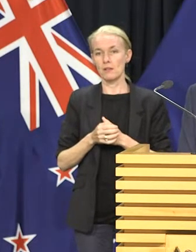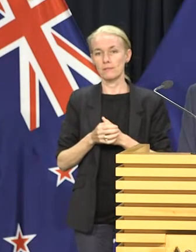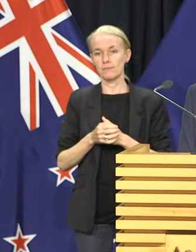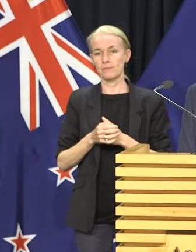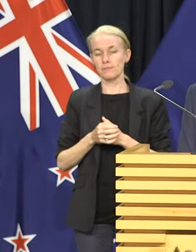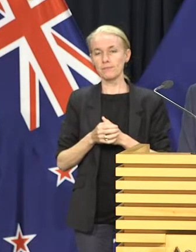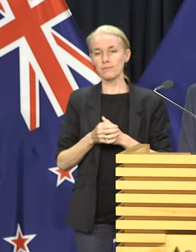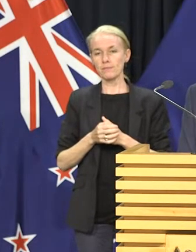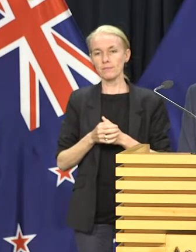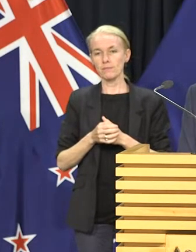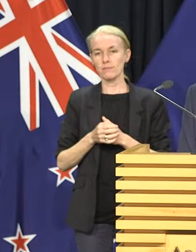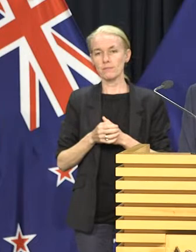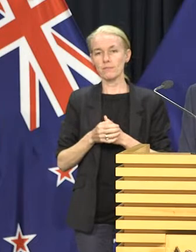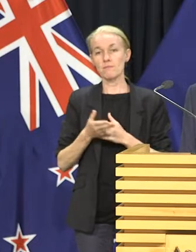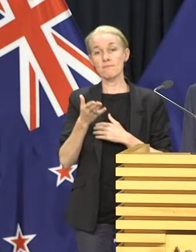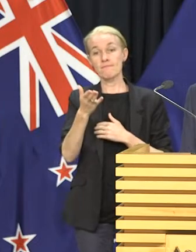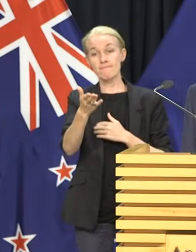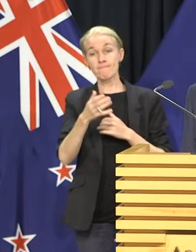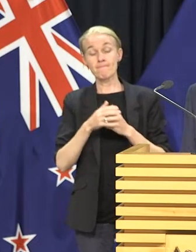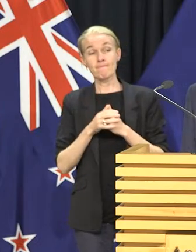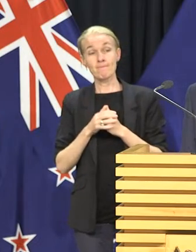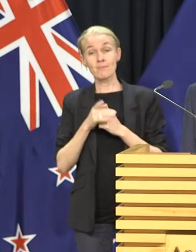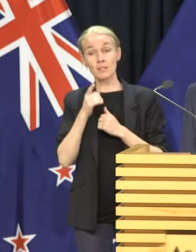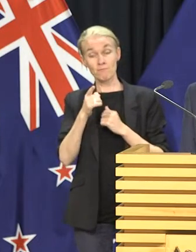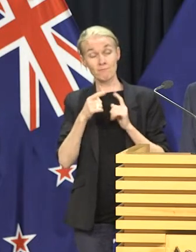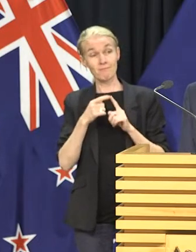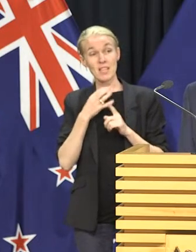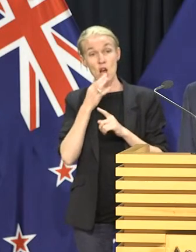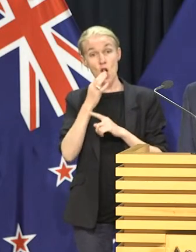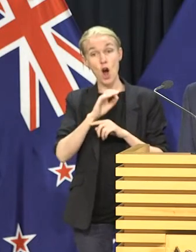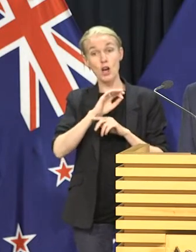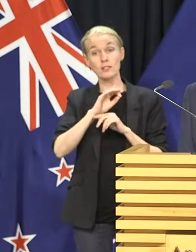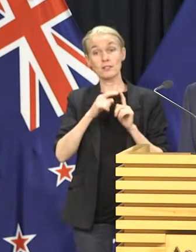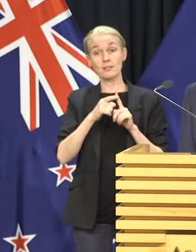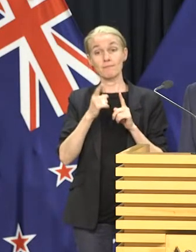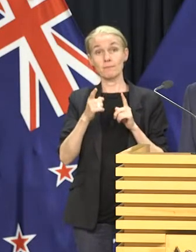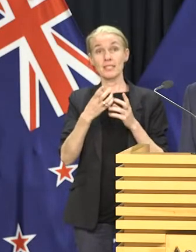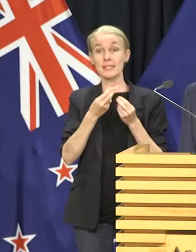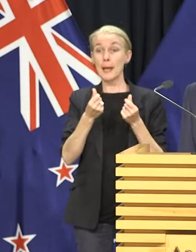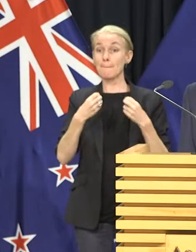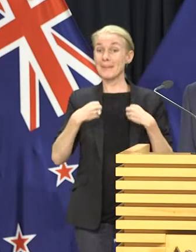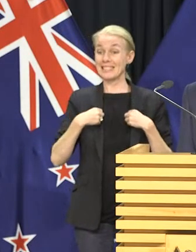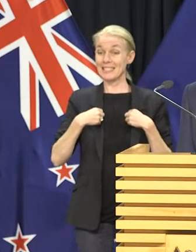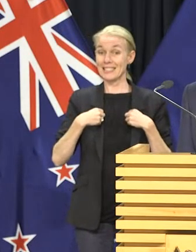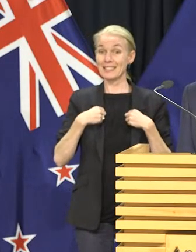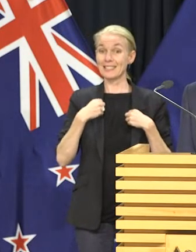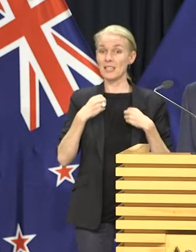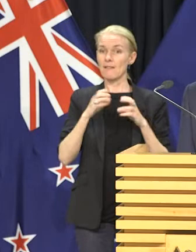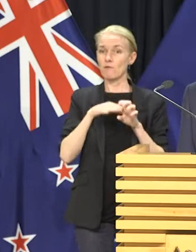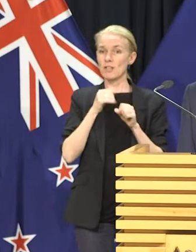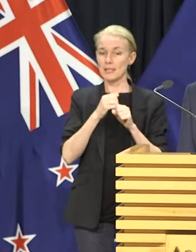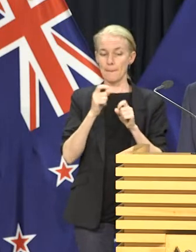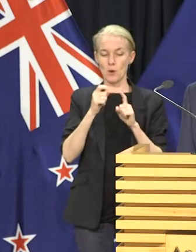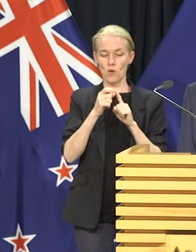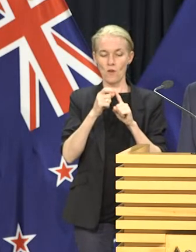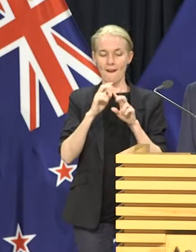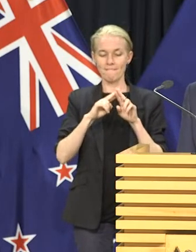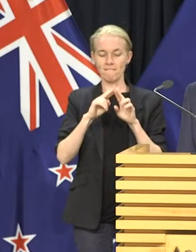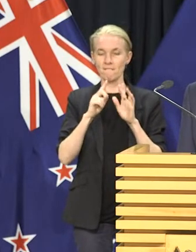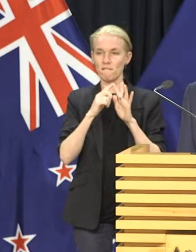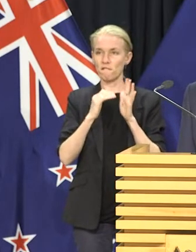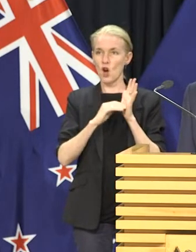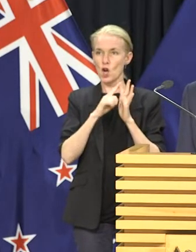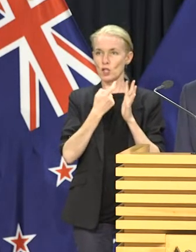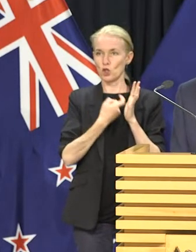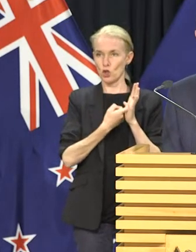was willing to pay most. So the Israelis were paid, the Prime Minister there admitted $30 a dose. The Europeans were only willing to pay $15.